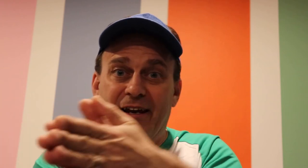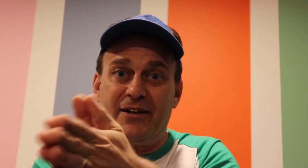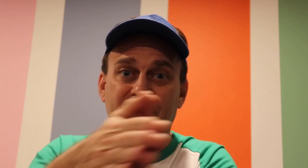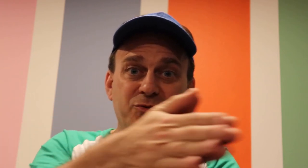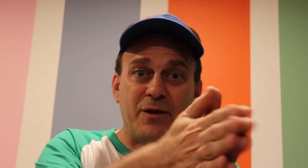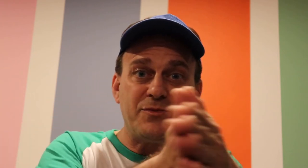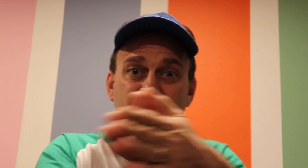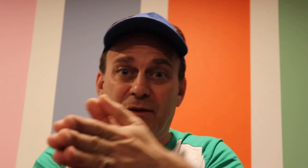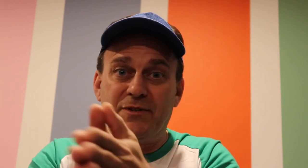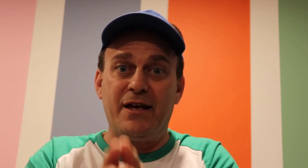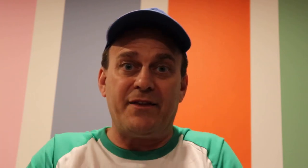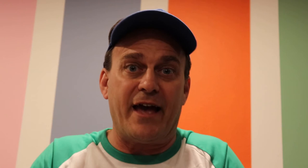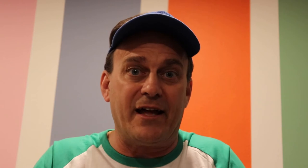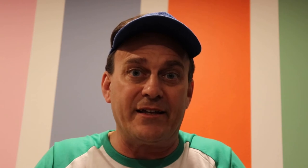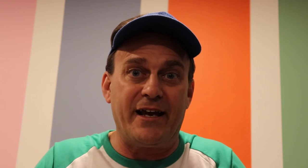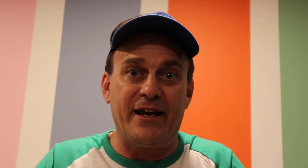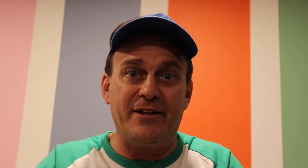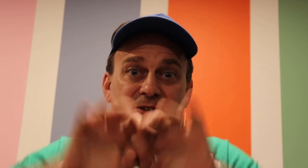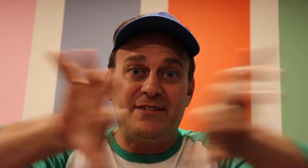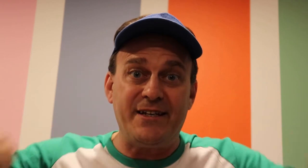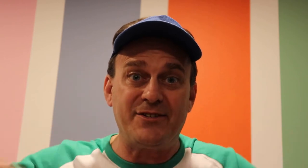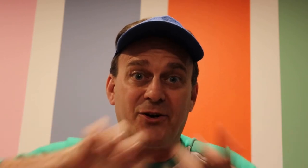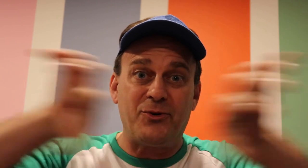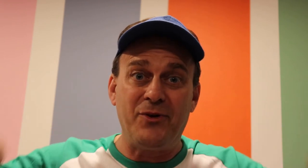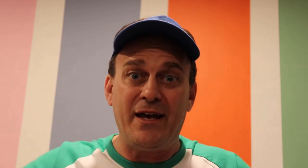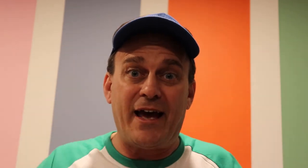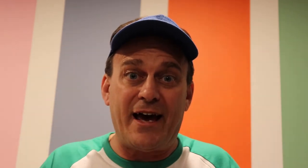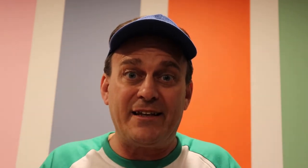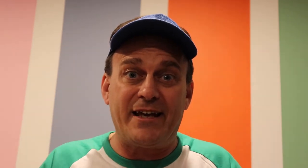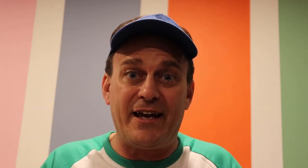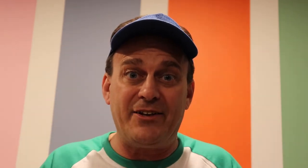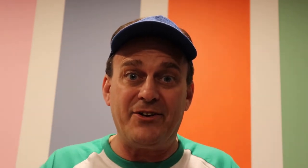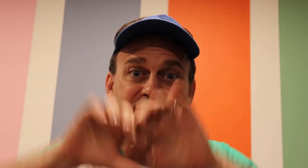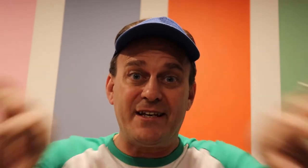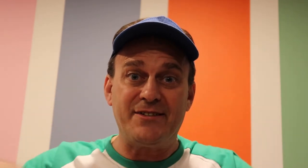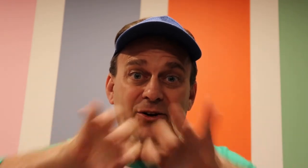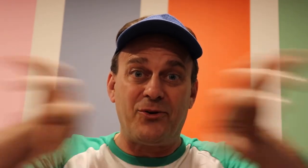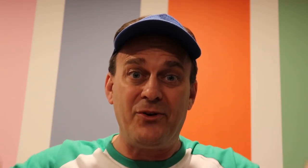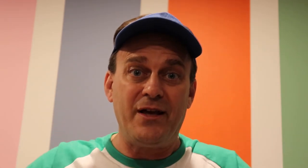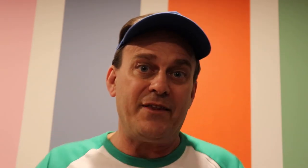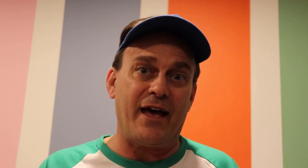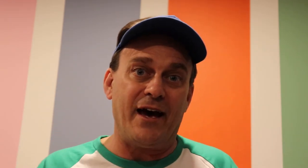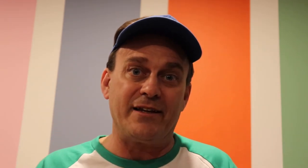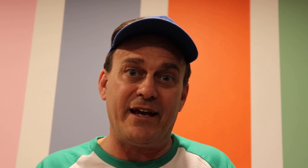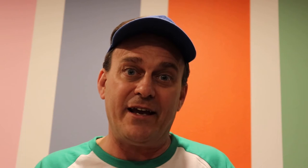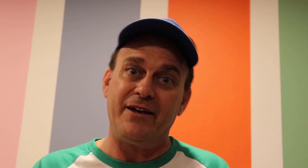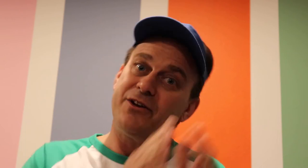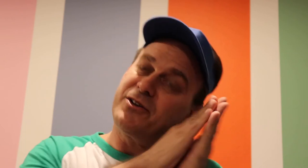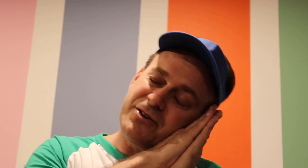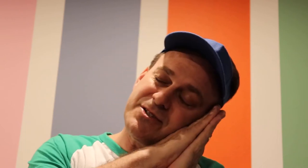Alligator swims, swims. The alligator digs a hole. Alligator digs a hole. The alligator goes to